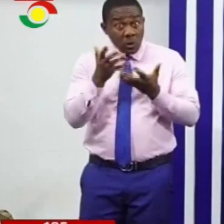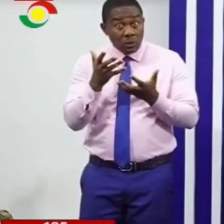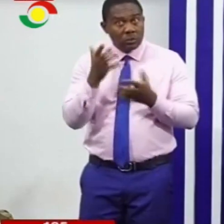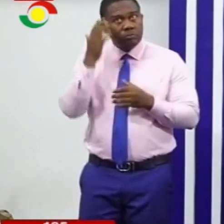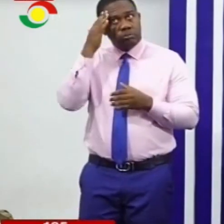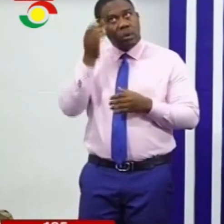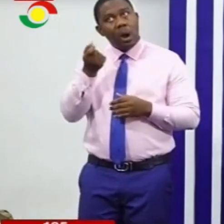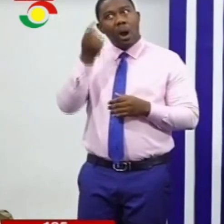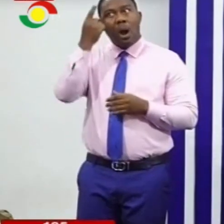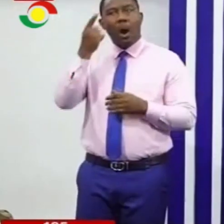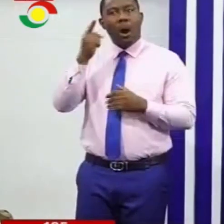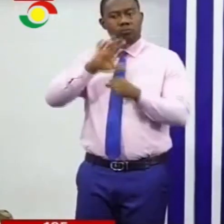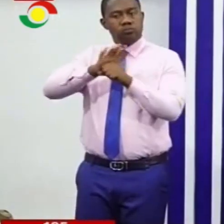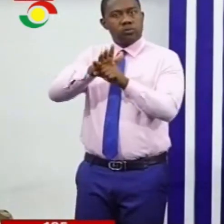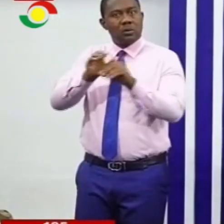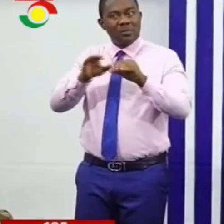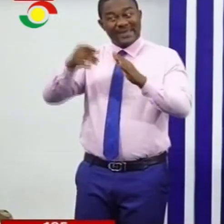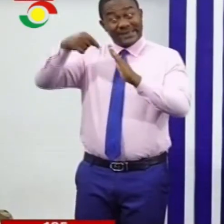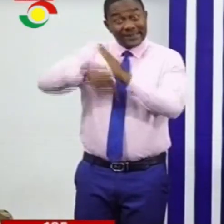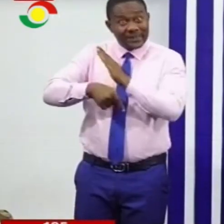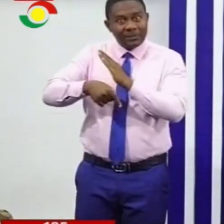Yari we about me for 311.